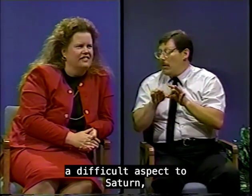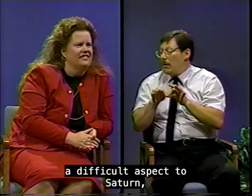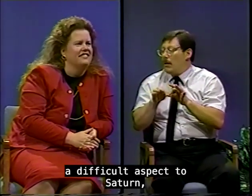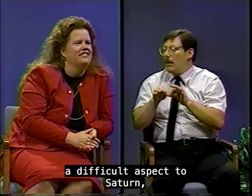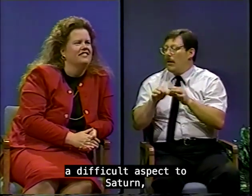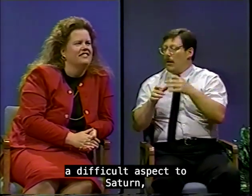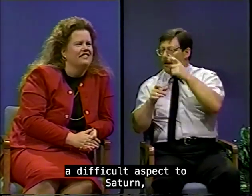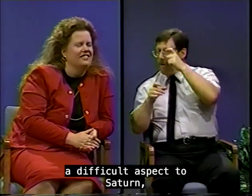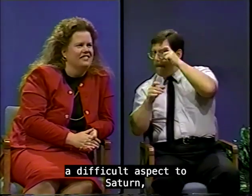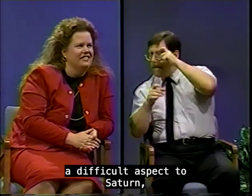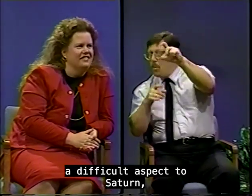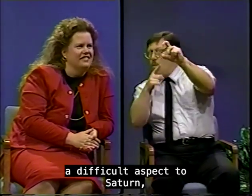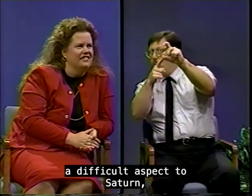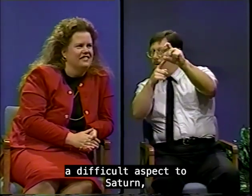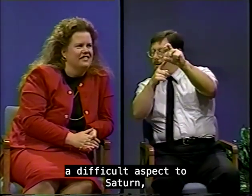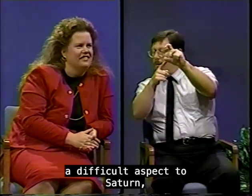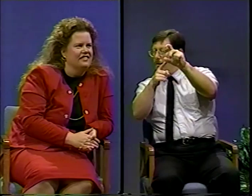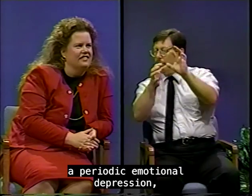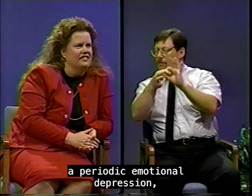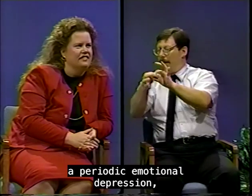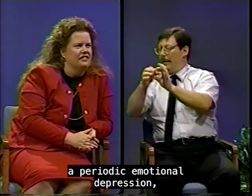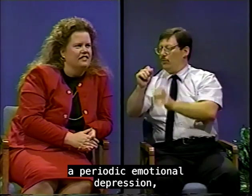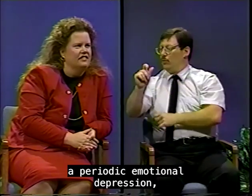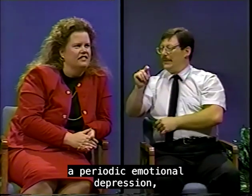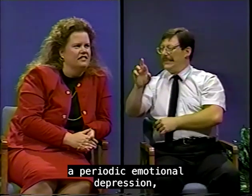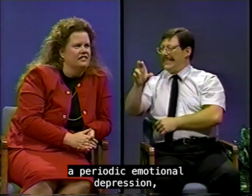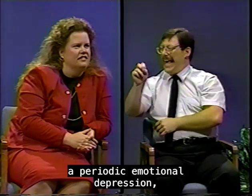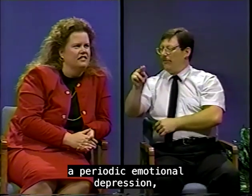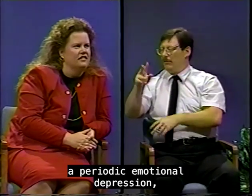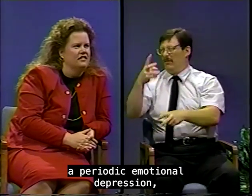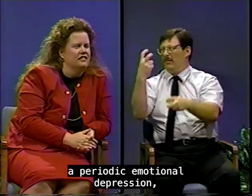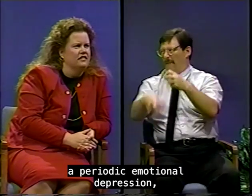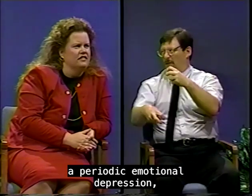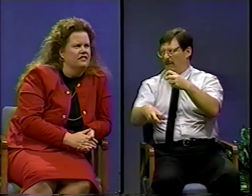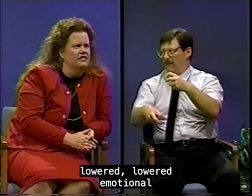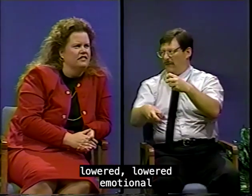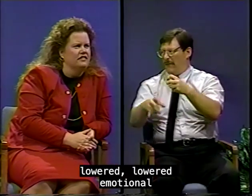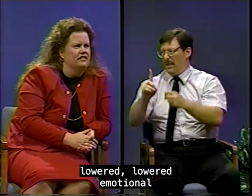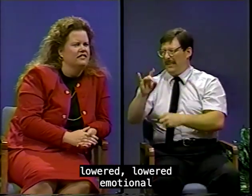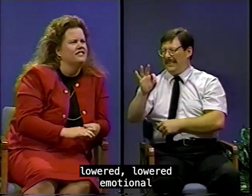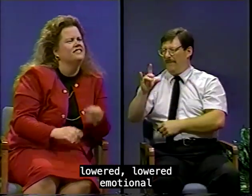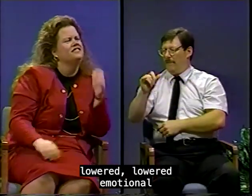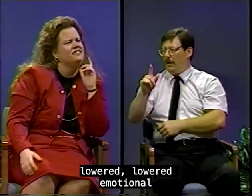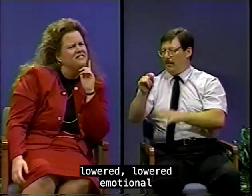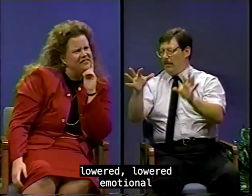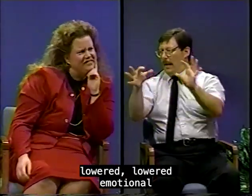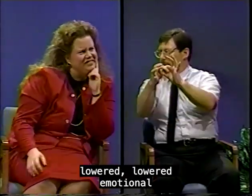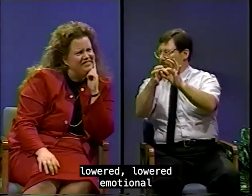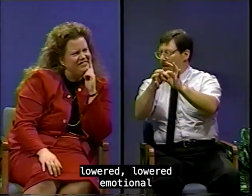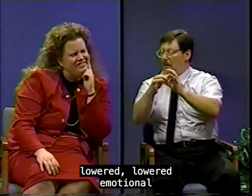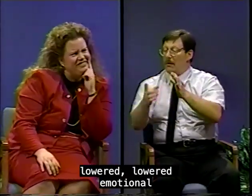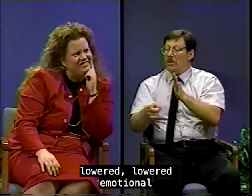difficult aspect to Saturn, which sometimes indicates periodic emotional depression, lowered